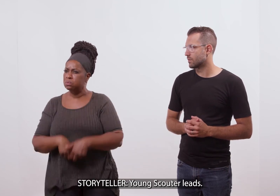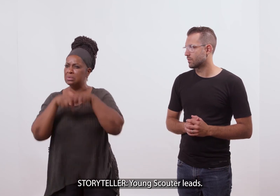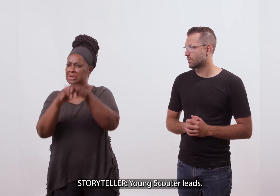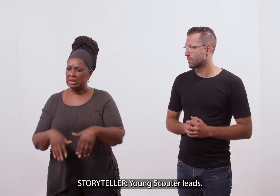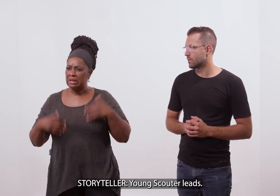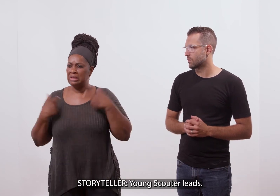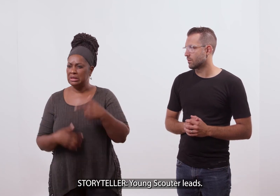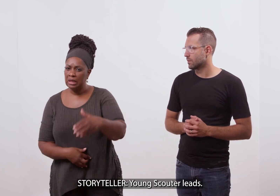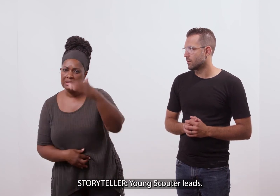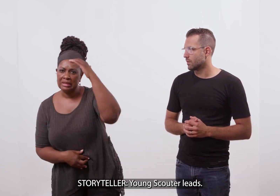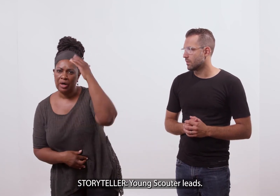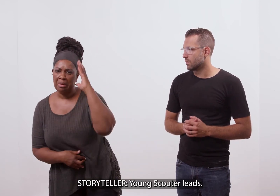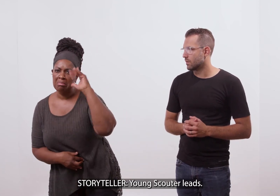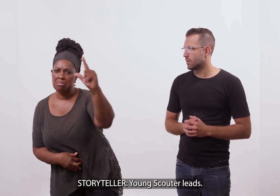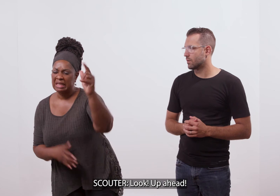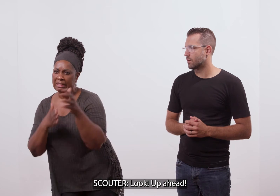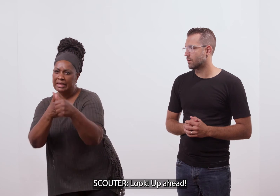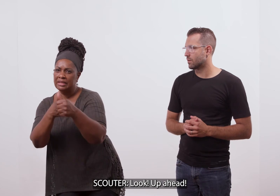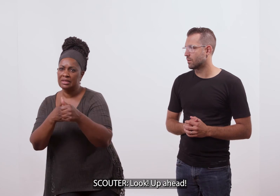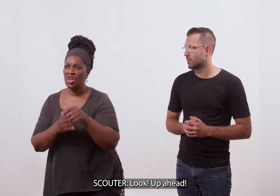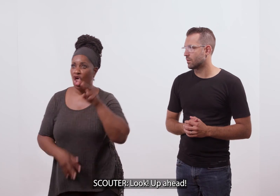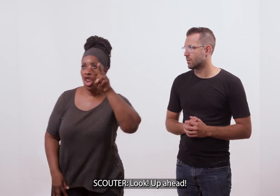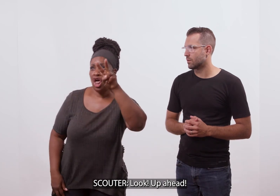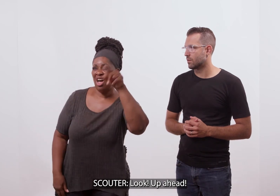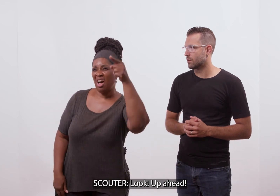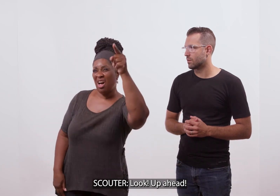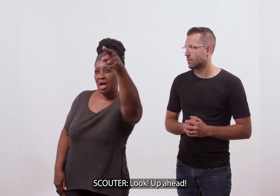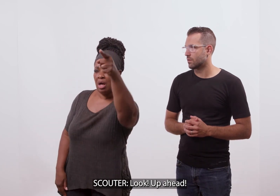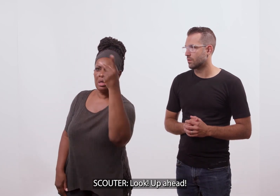Young Scouter leads. Look! Up ahead!